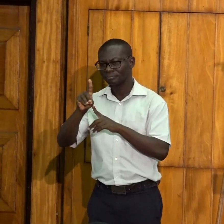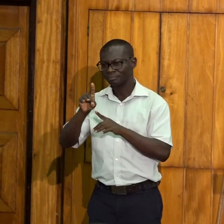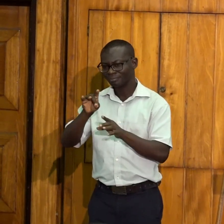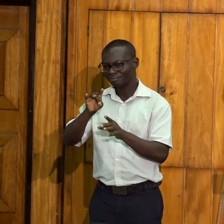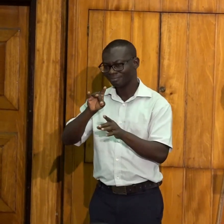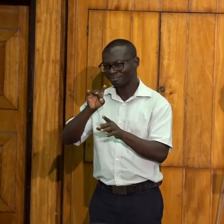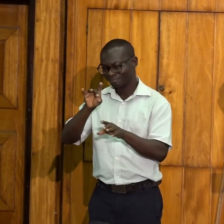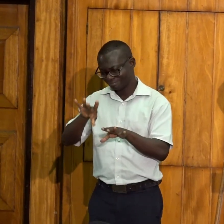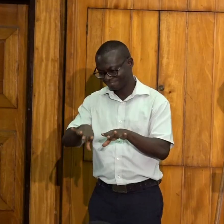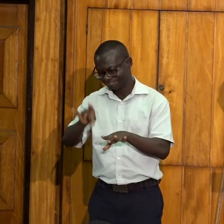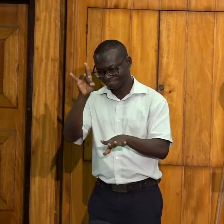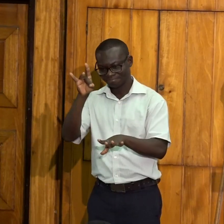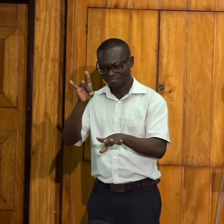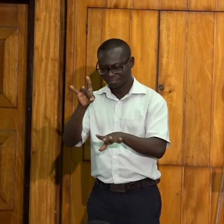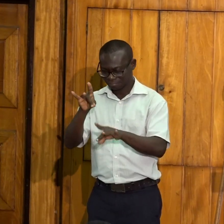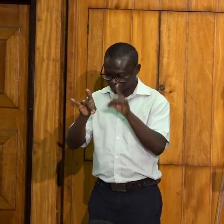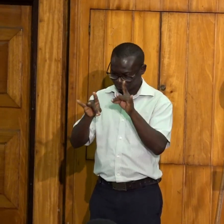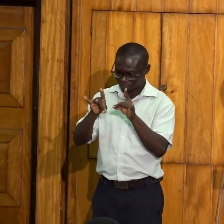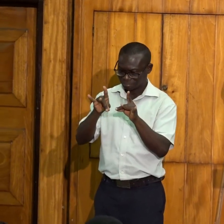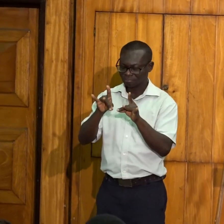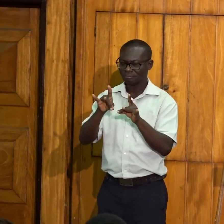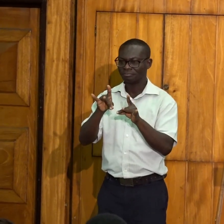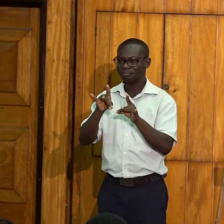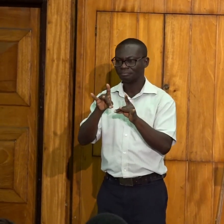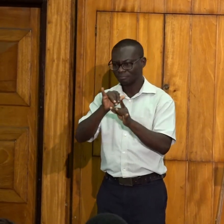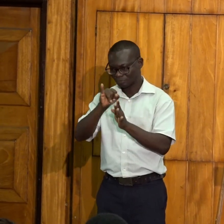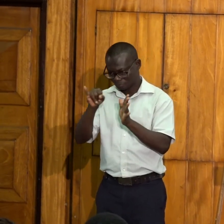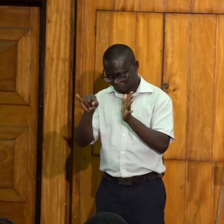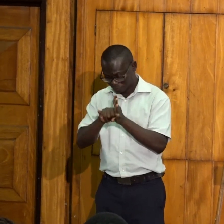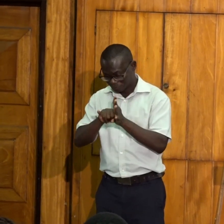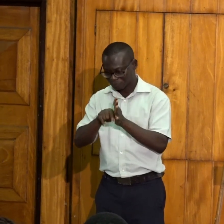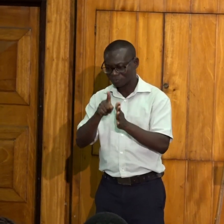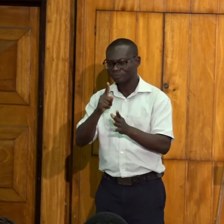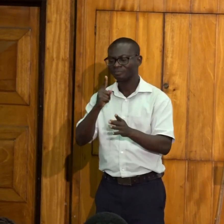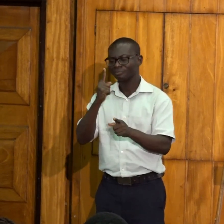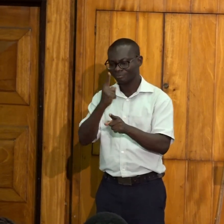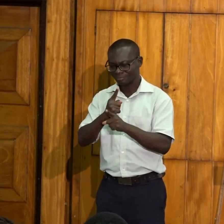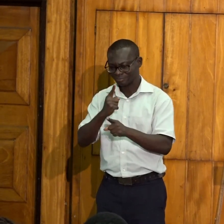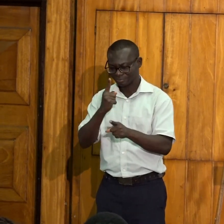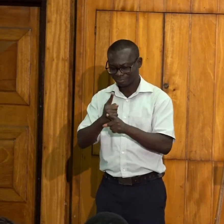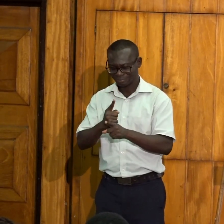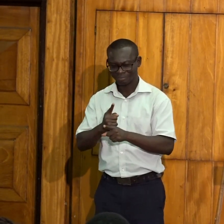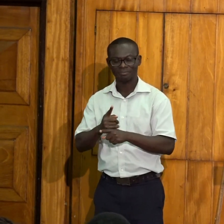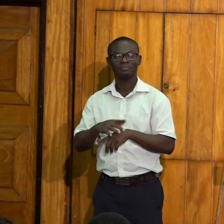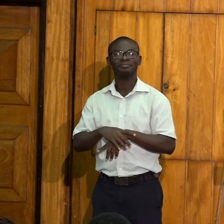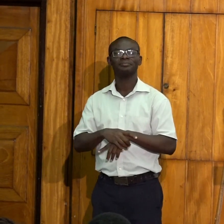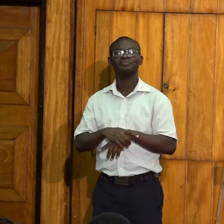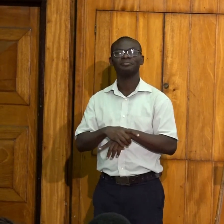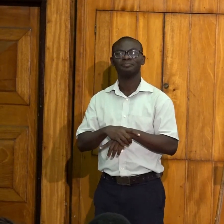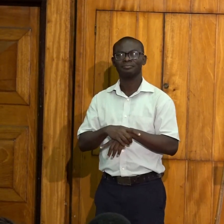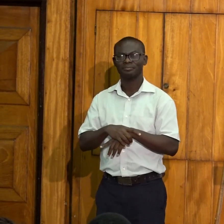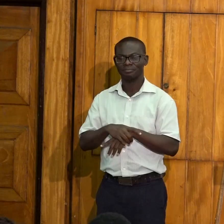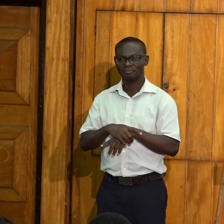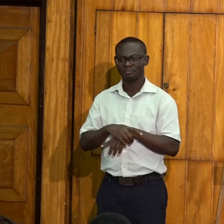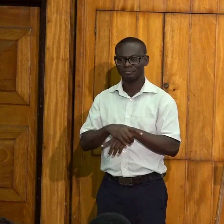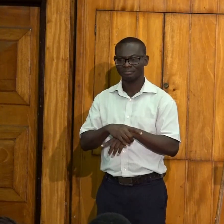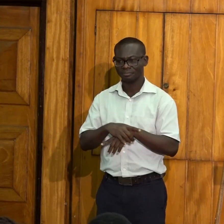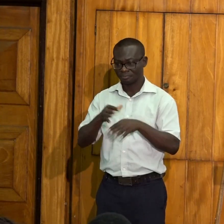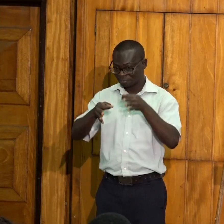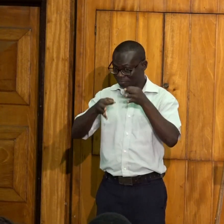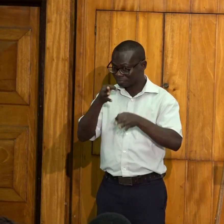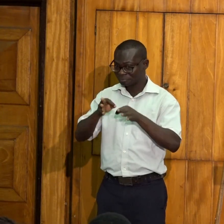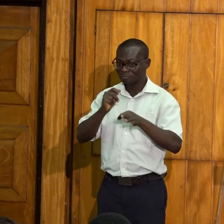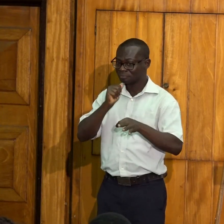identifies desirability as well. No matter how good a solution is that you put in front of people, if you are